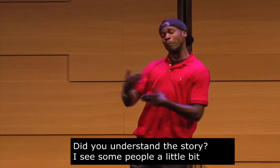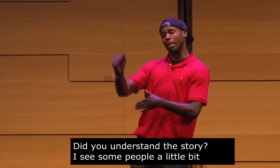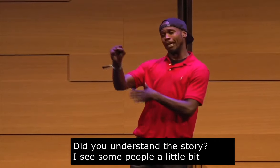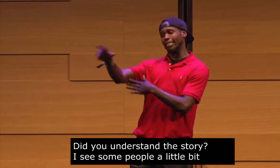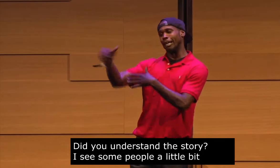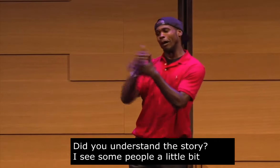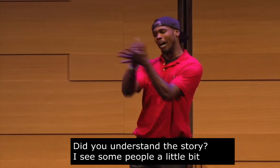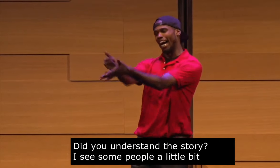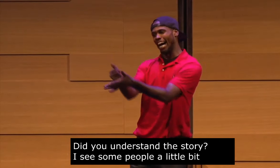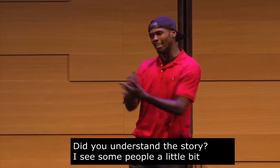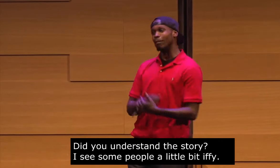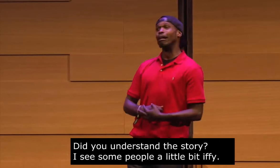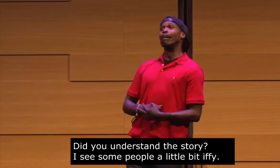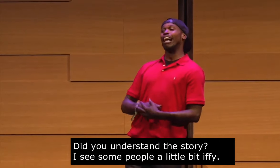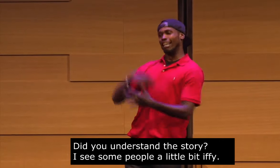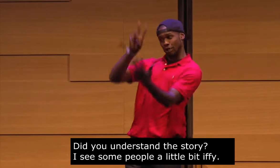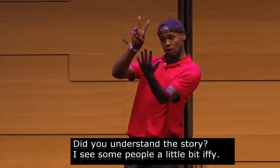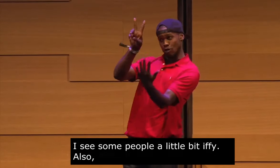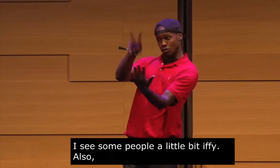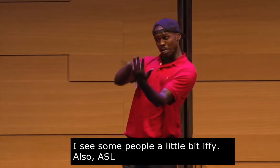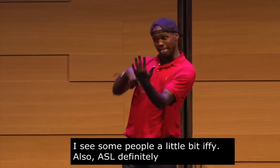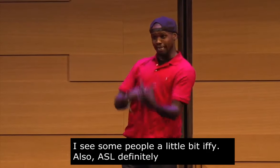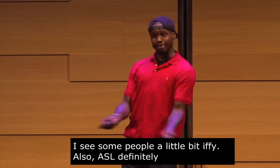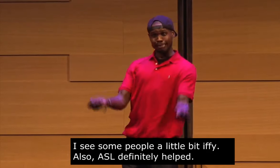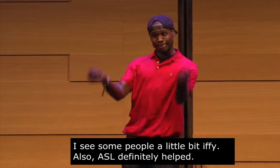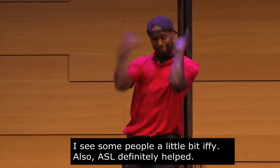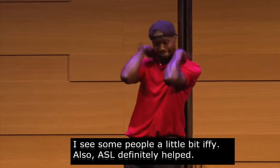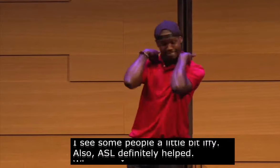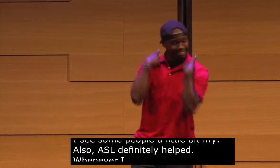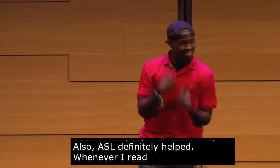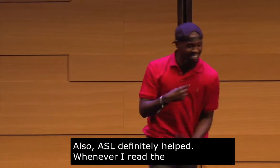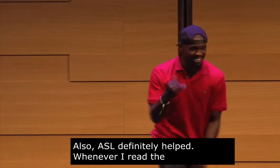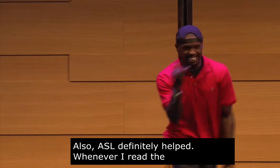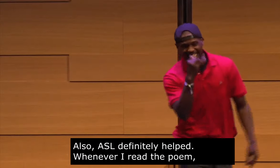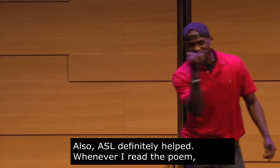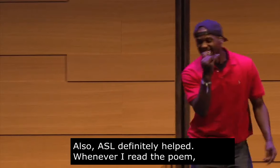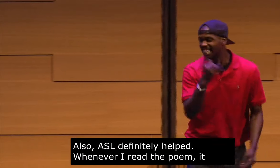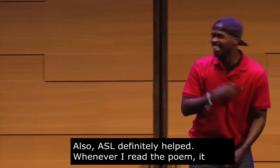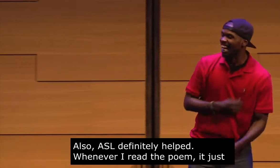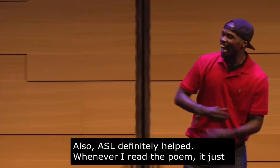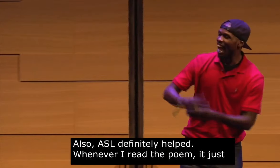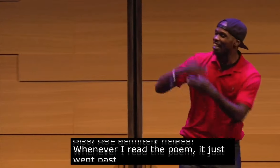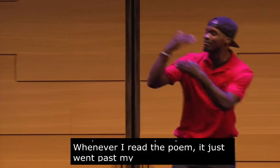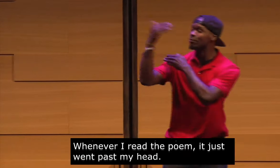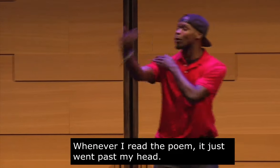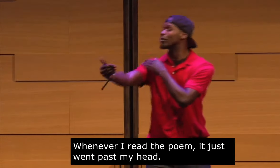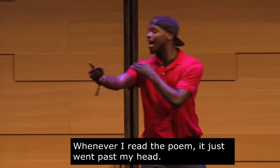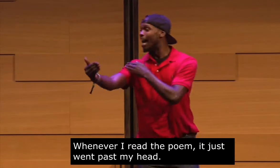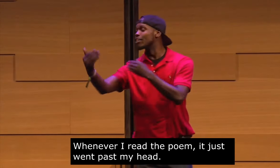know. Also, ASL definitely helped. Whenever I read the poem, it just went past my